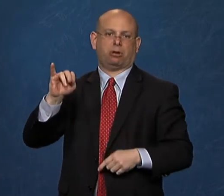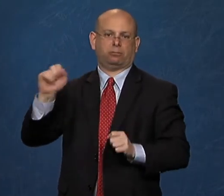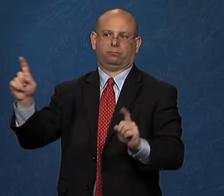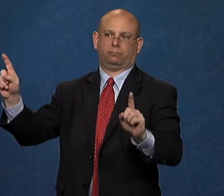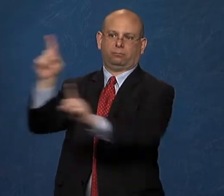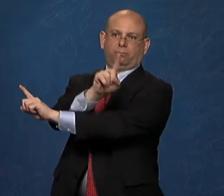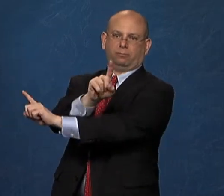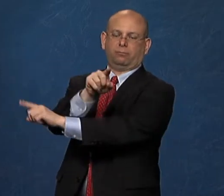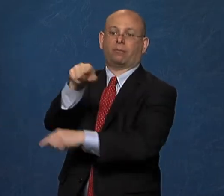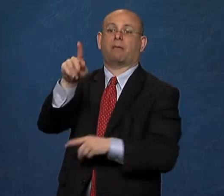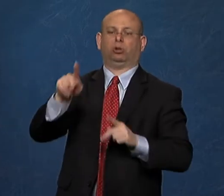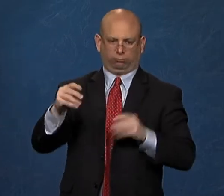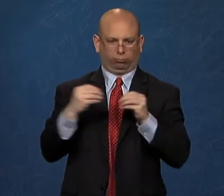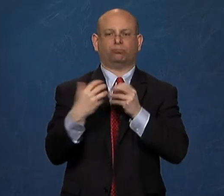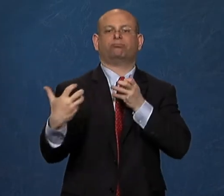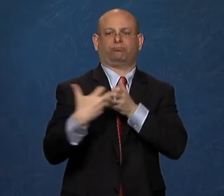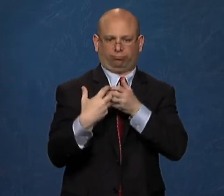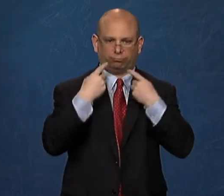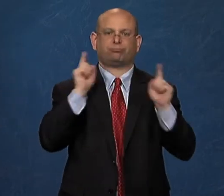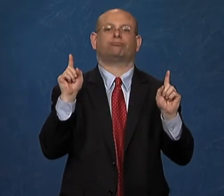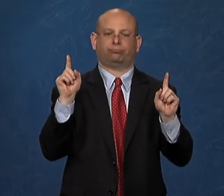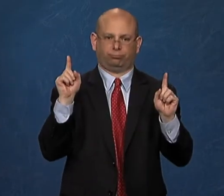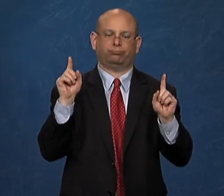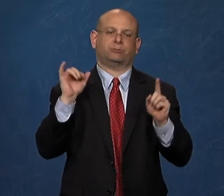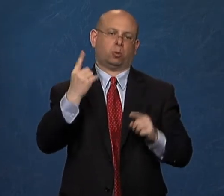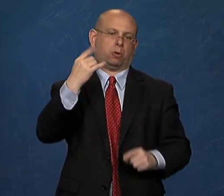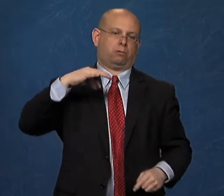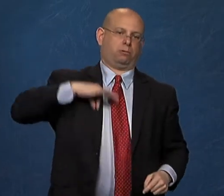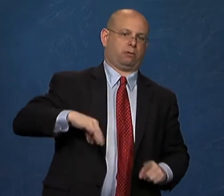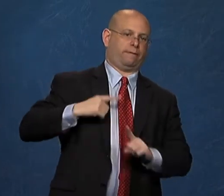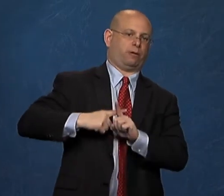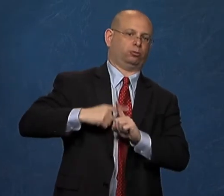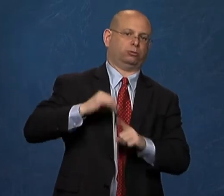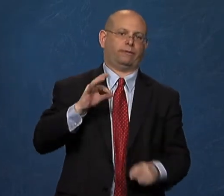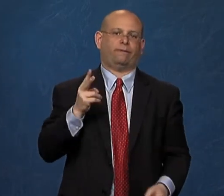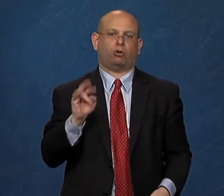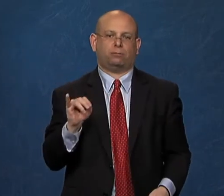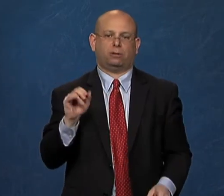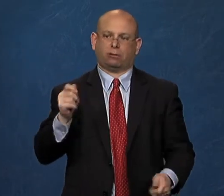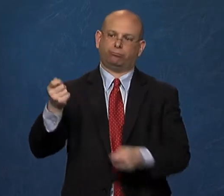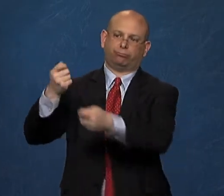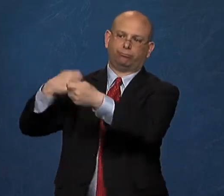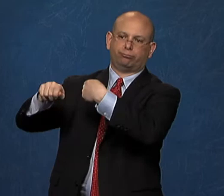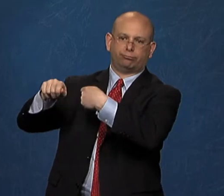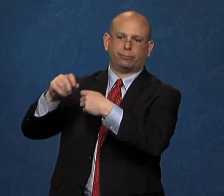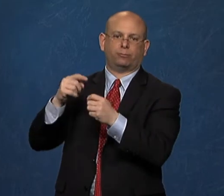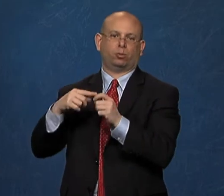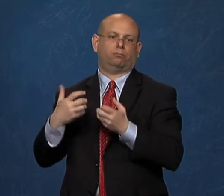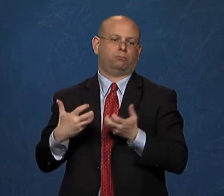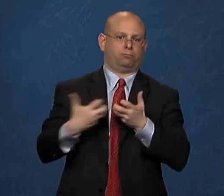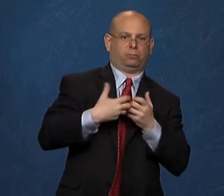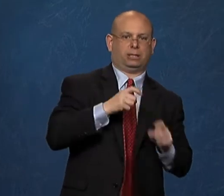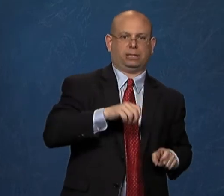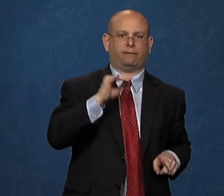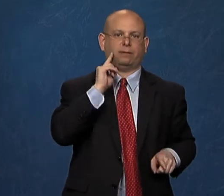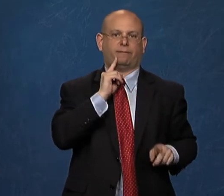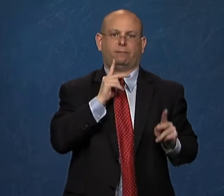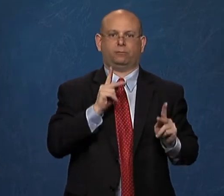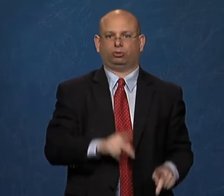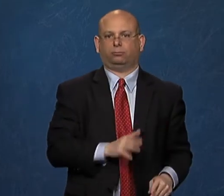provide communication and realize they're ineffective, they can call upon another VRI interpreter who could then replace them. That's one of the advantages of VRI.